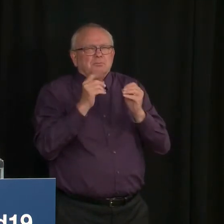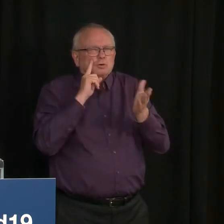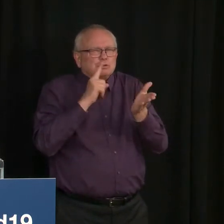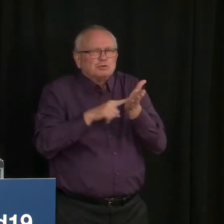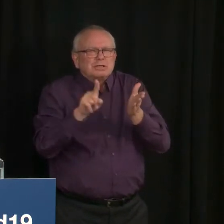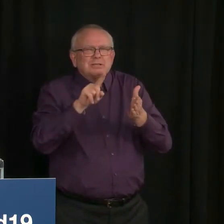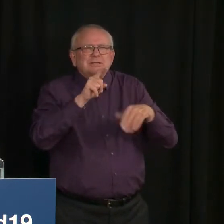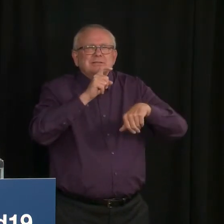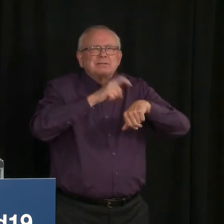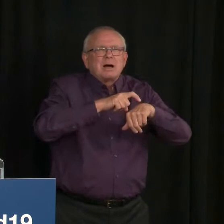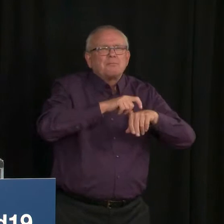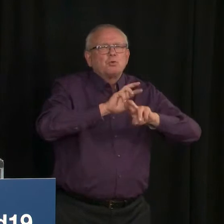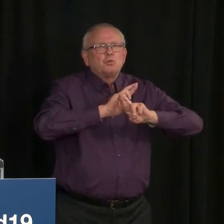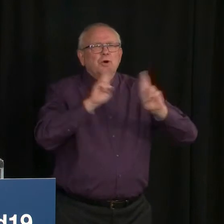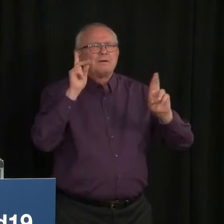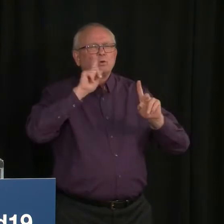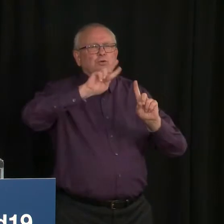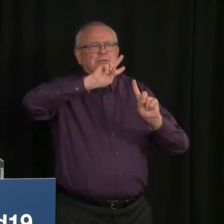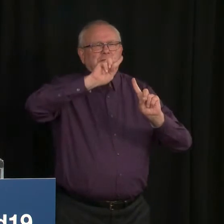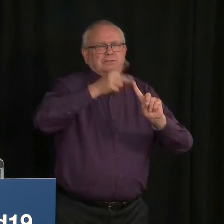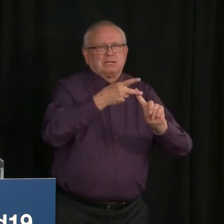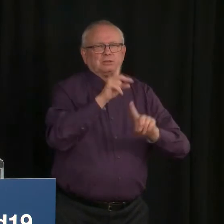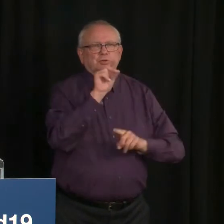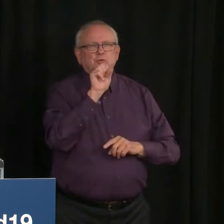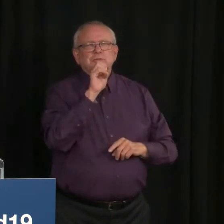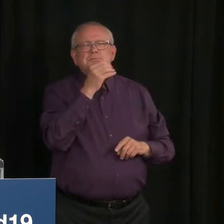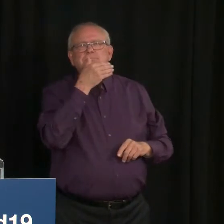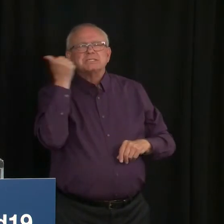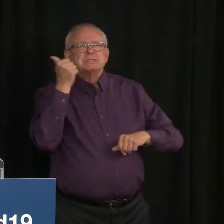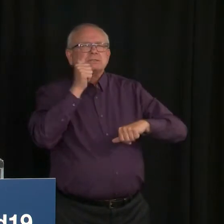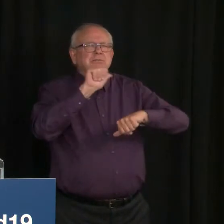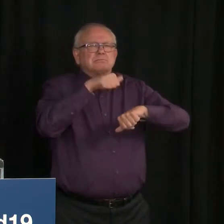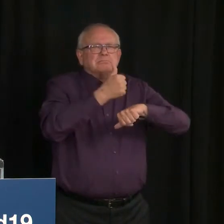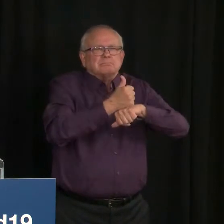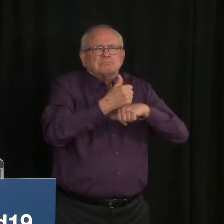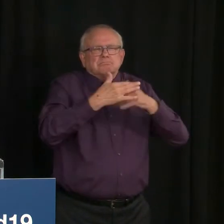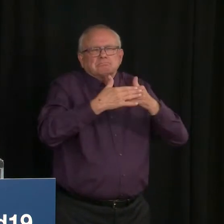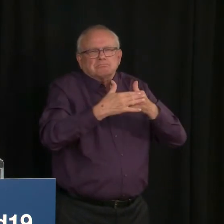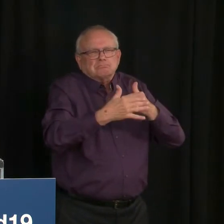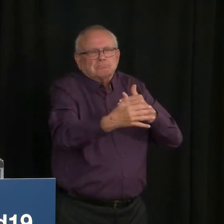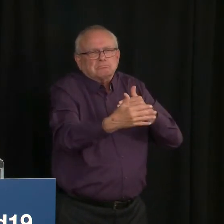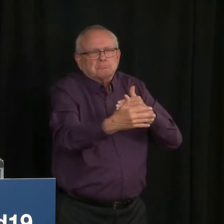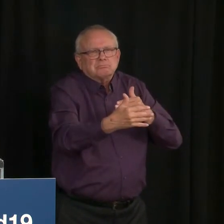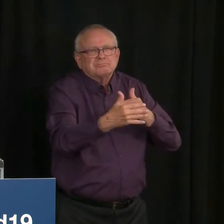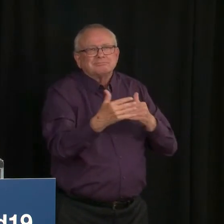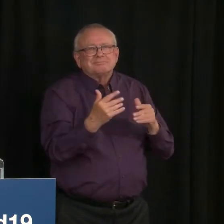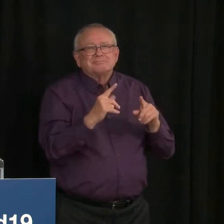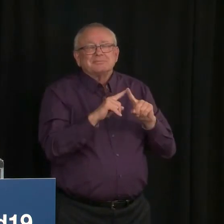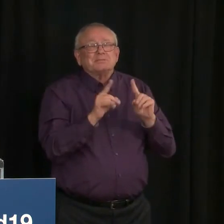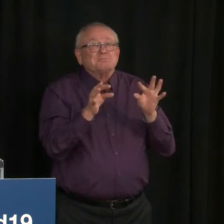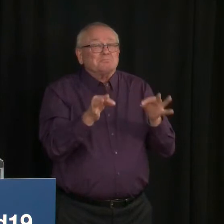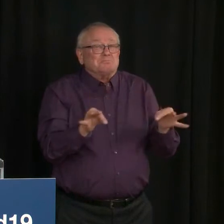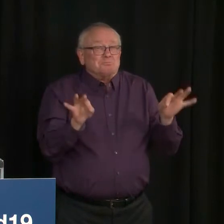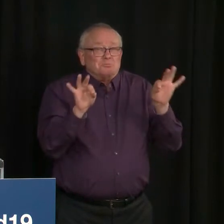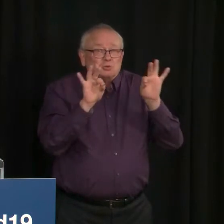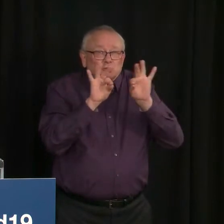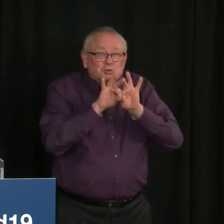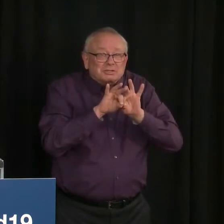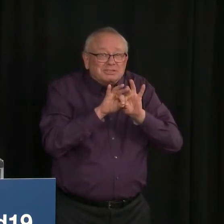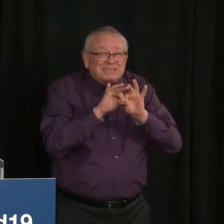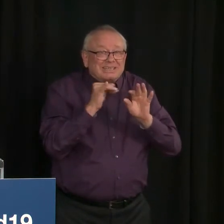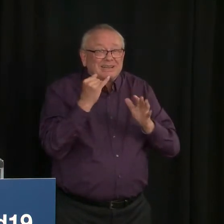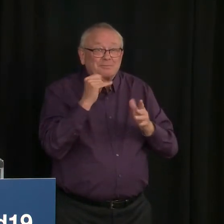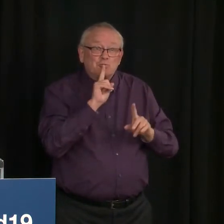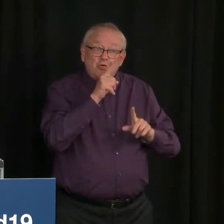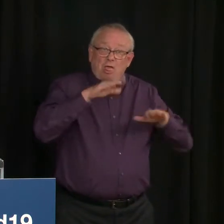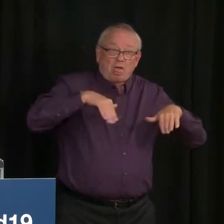might be able to start the next round of second doses. We do want to make sure that anyone who hasn't yet received a first dose who is